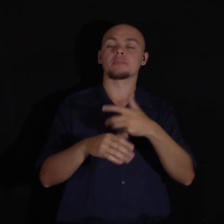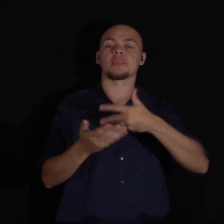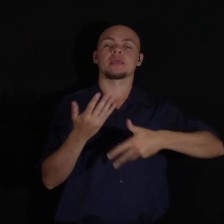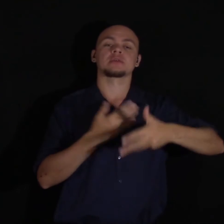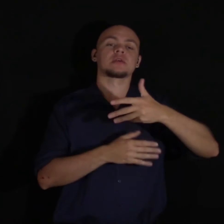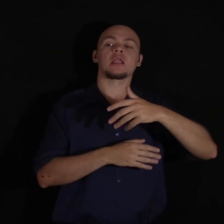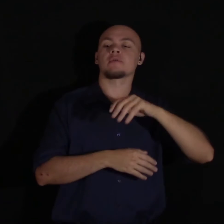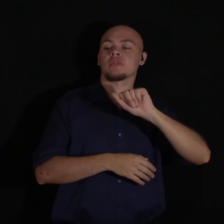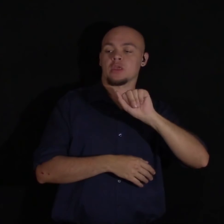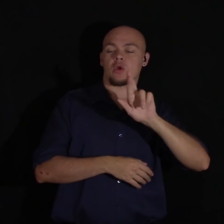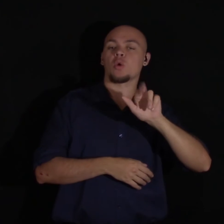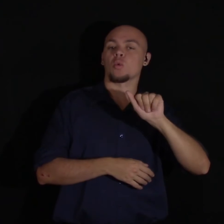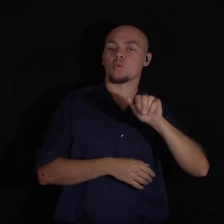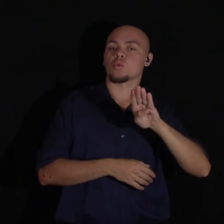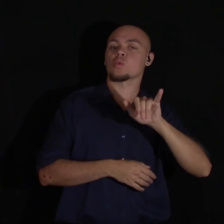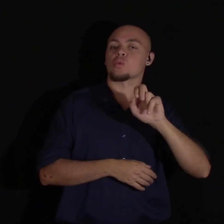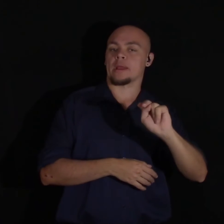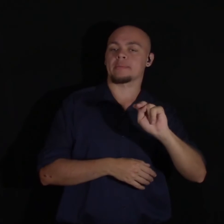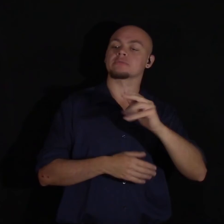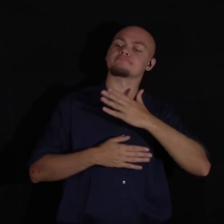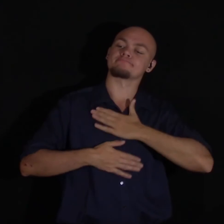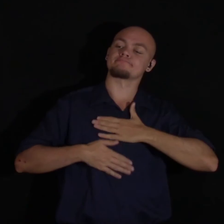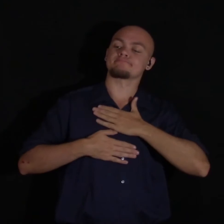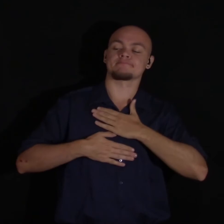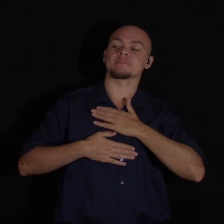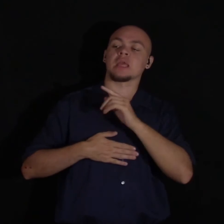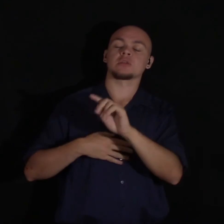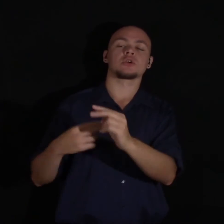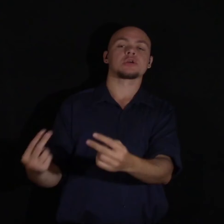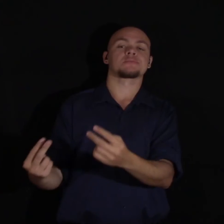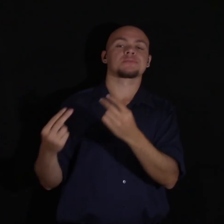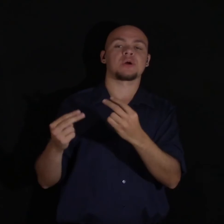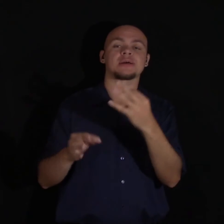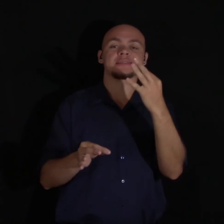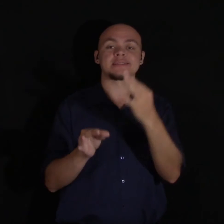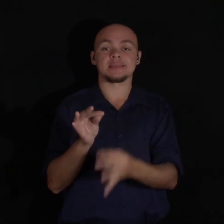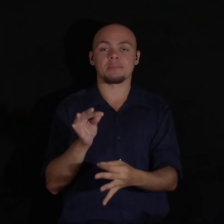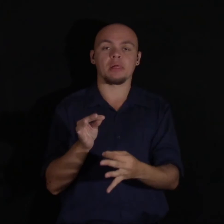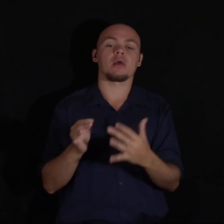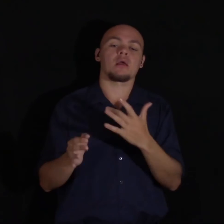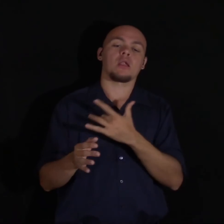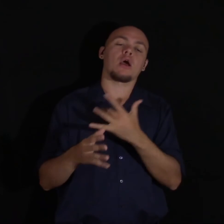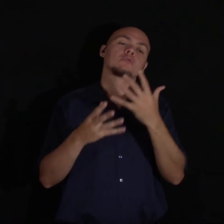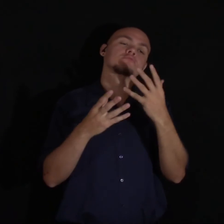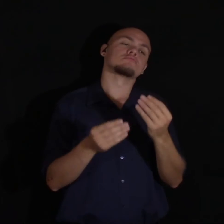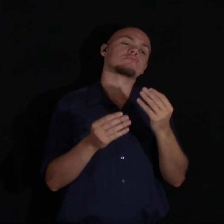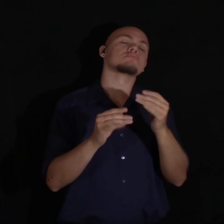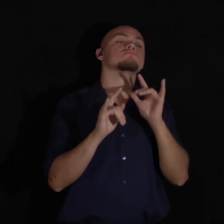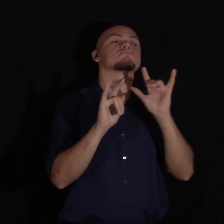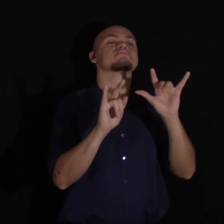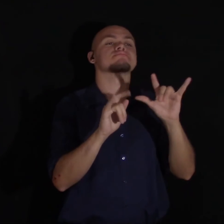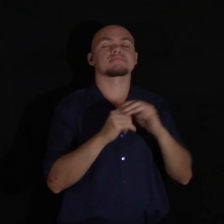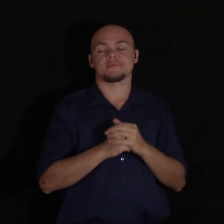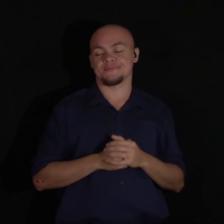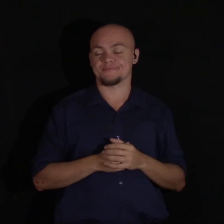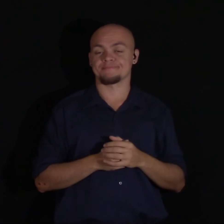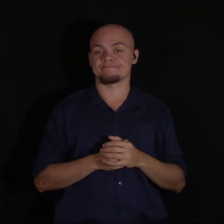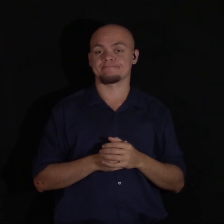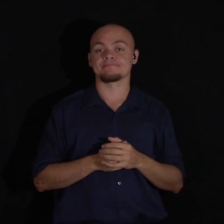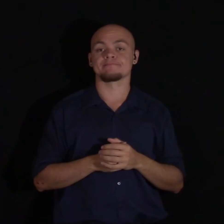Arabian, who exhibited towards him the simplest and tenderest affection. They conversed with one another through